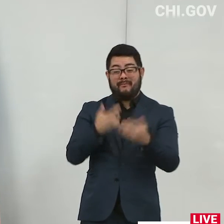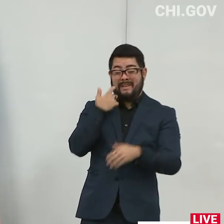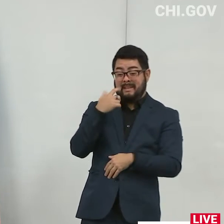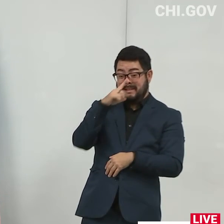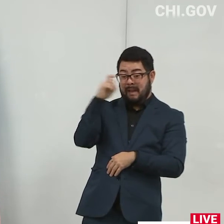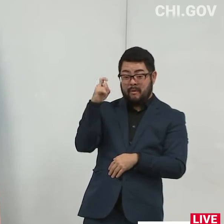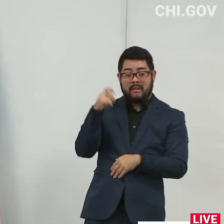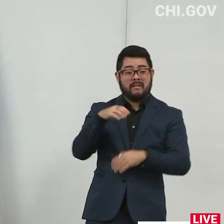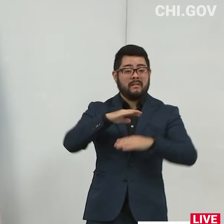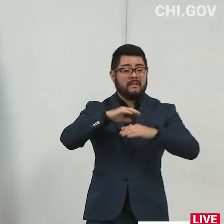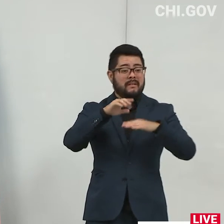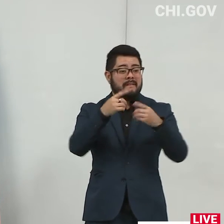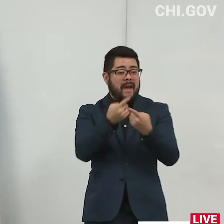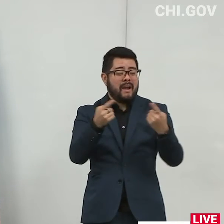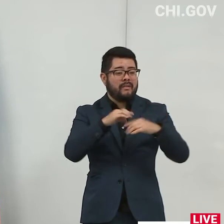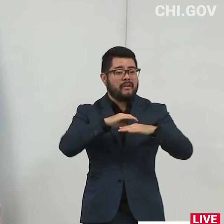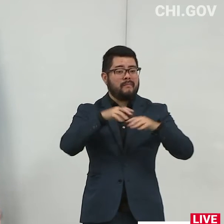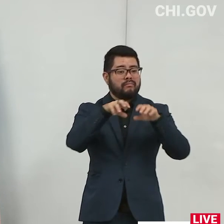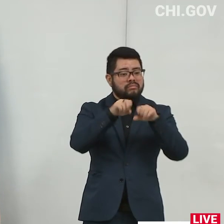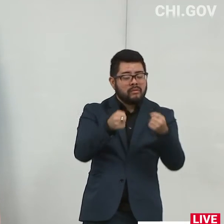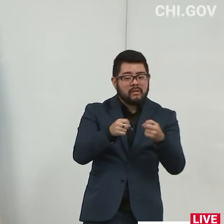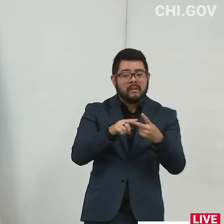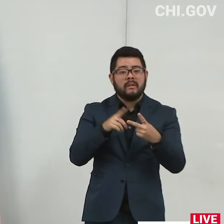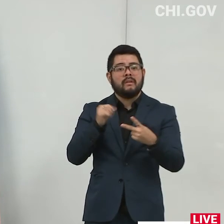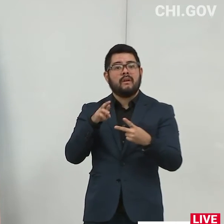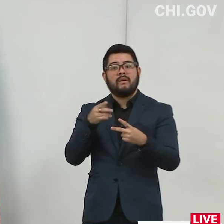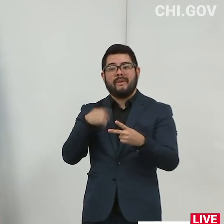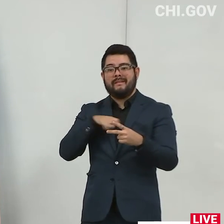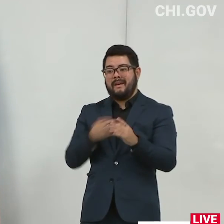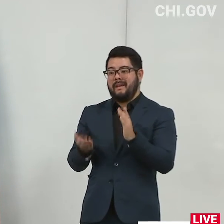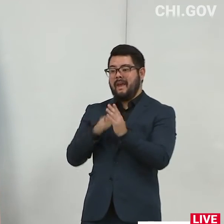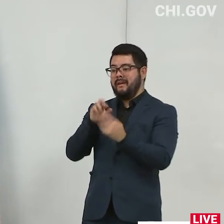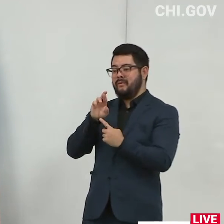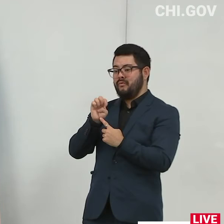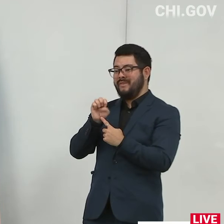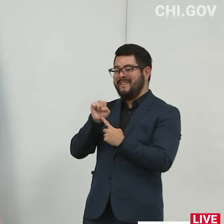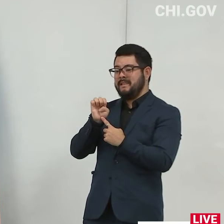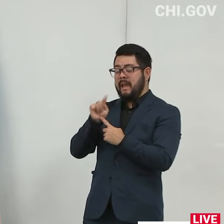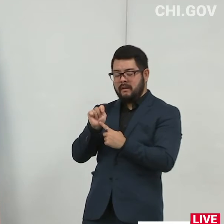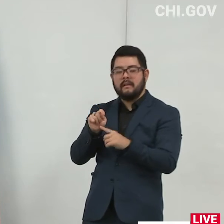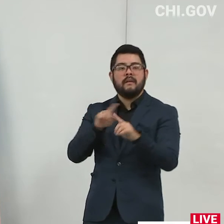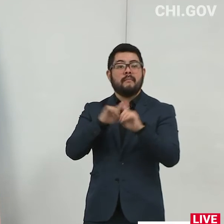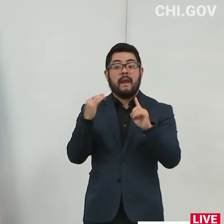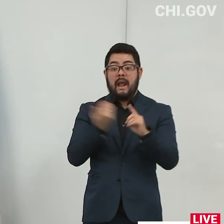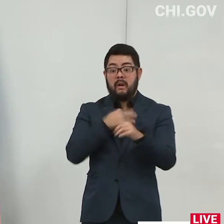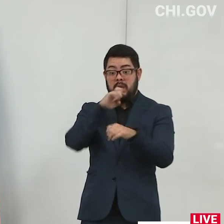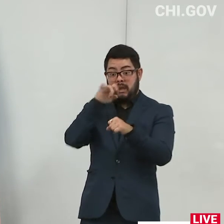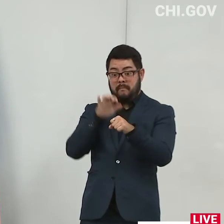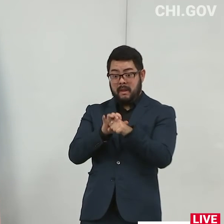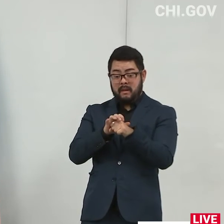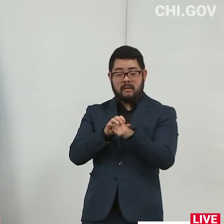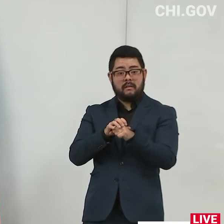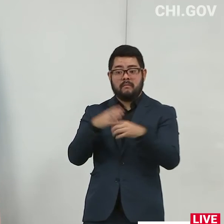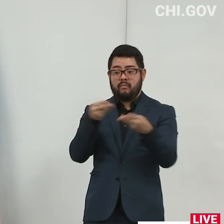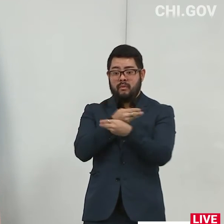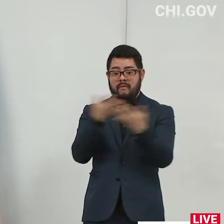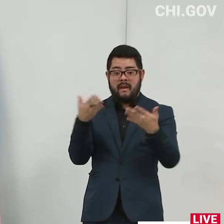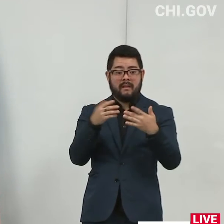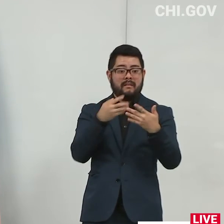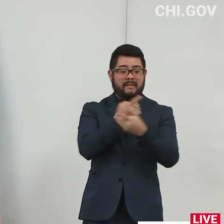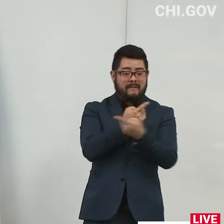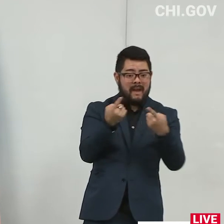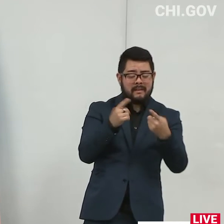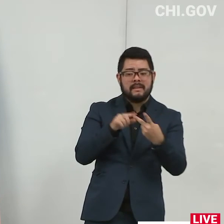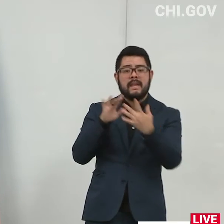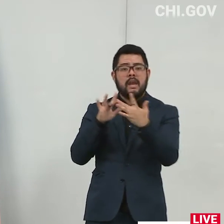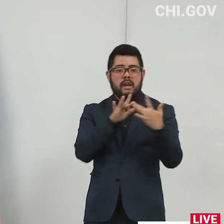We're going to have to reset some coming back, and we're set up to do that. But we have made good on our commitment to make sure that devices and internet, that